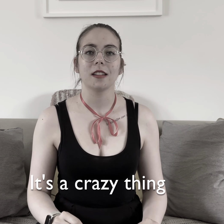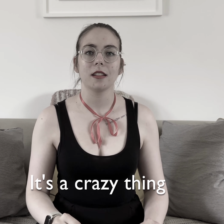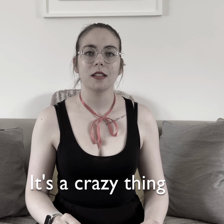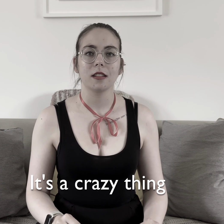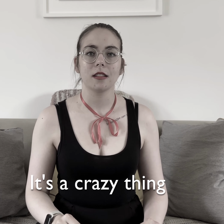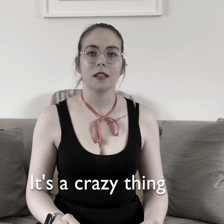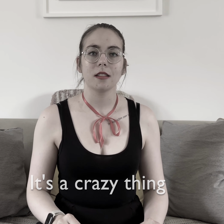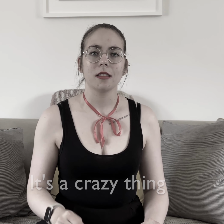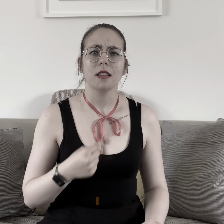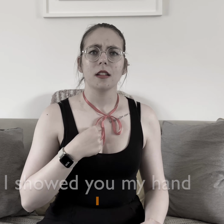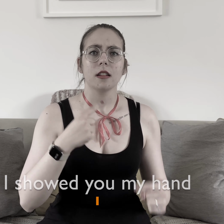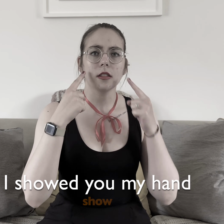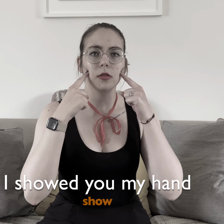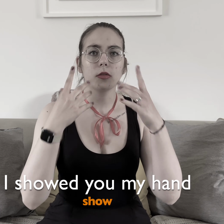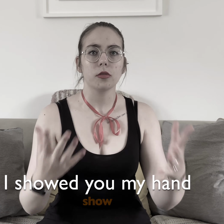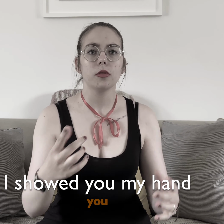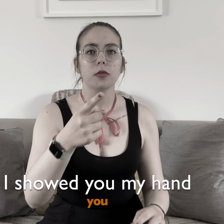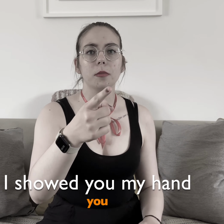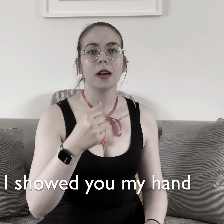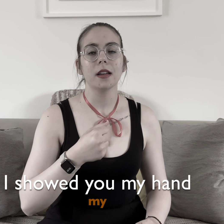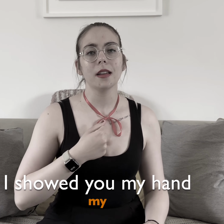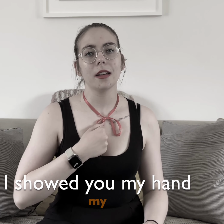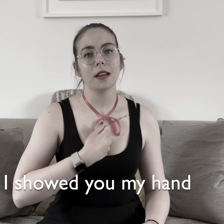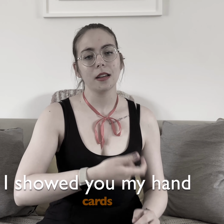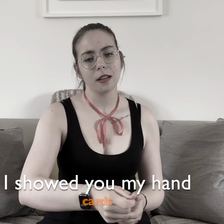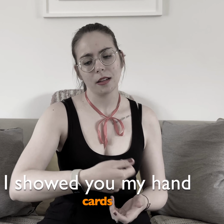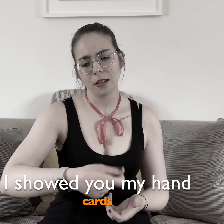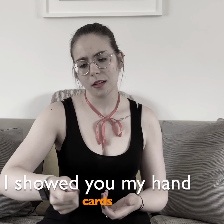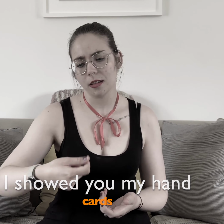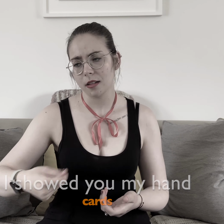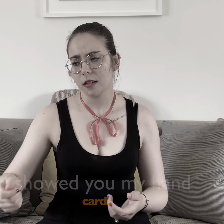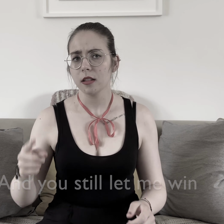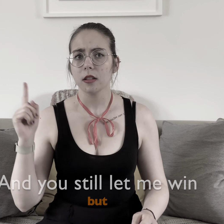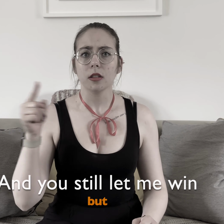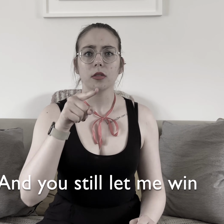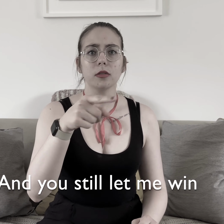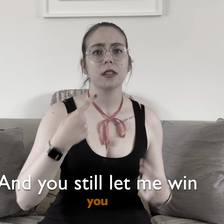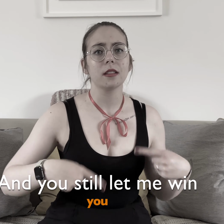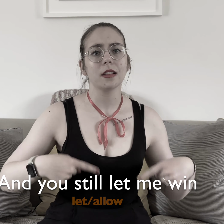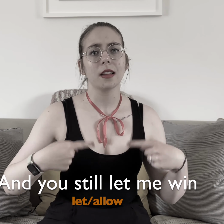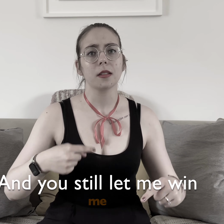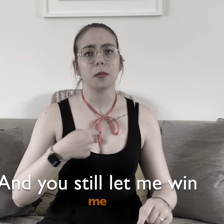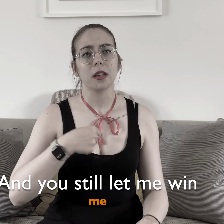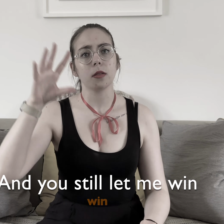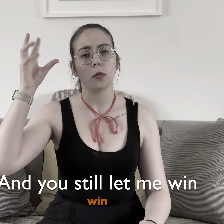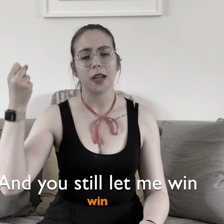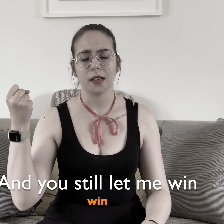I showed you my hand Didn't you still let me win